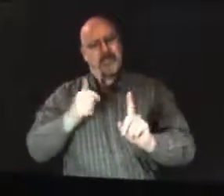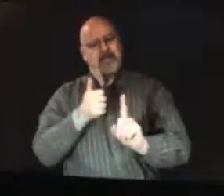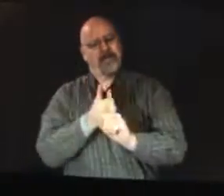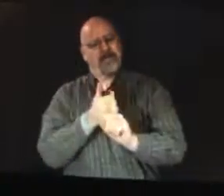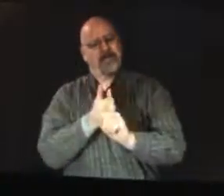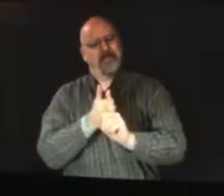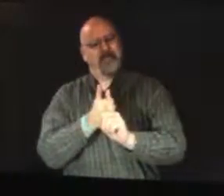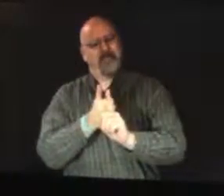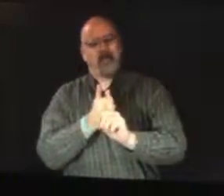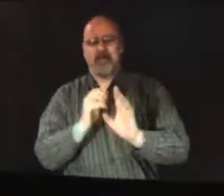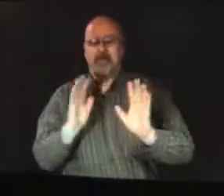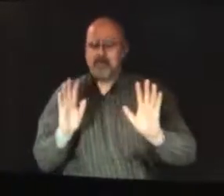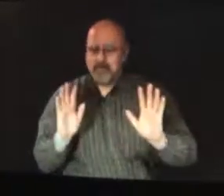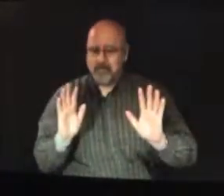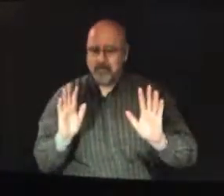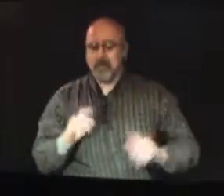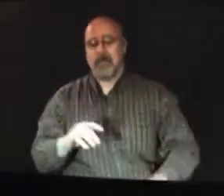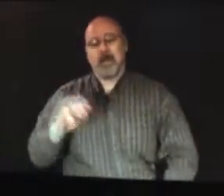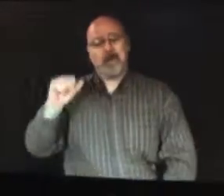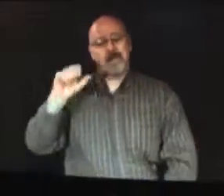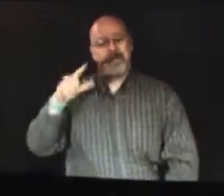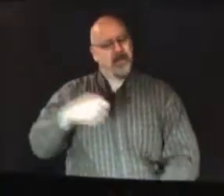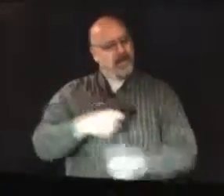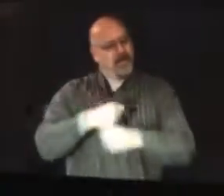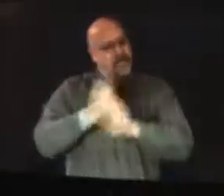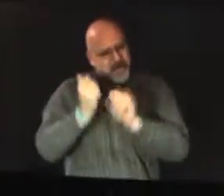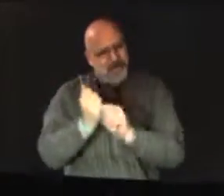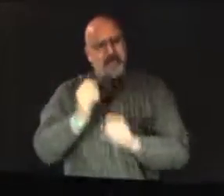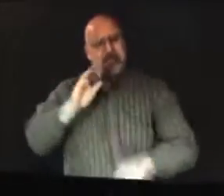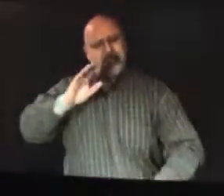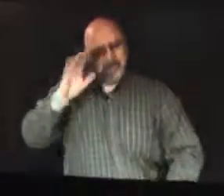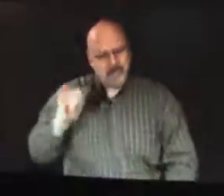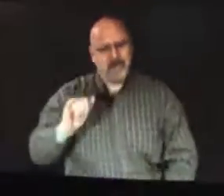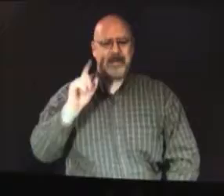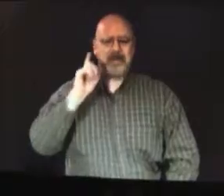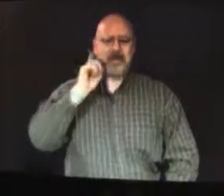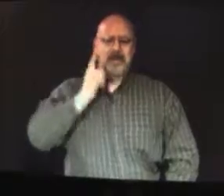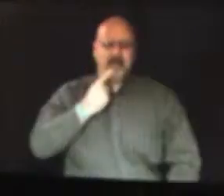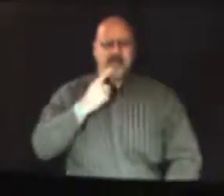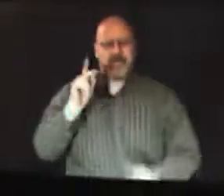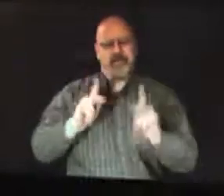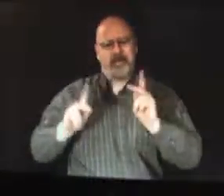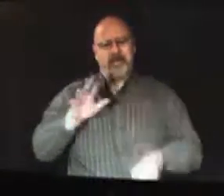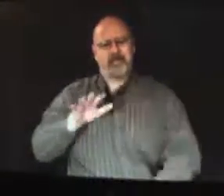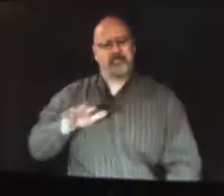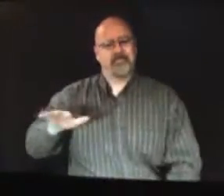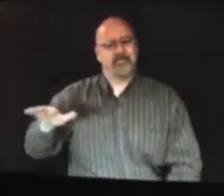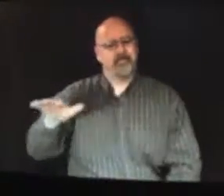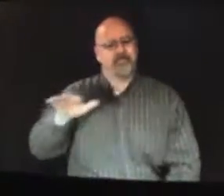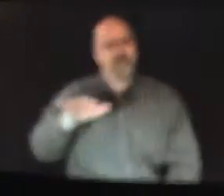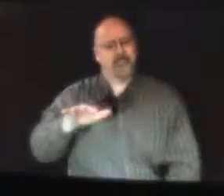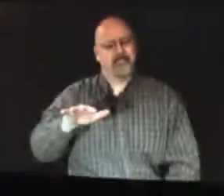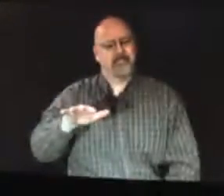Languages are created by society, just like ASL is created by deaf